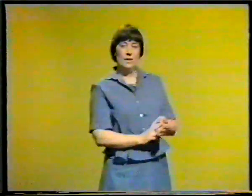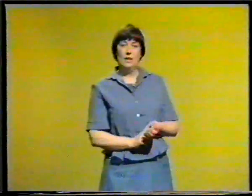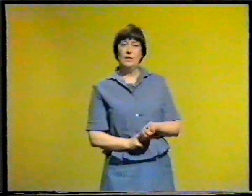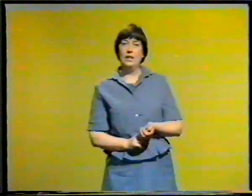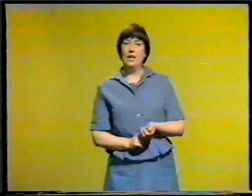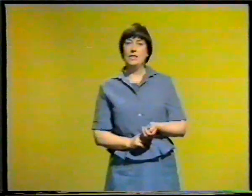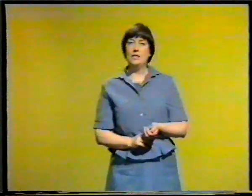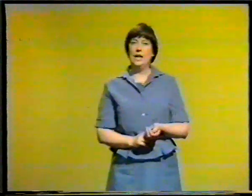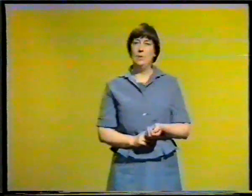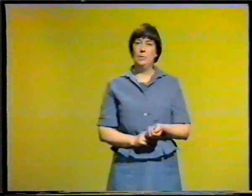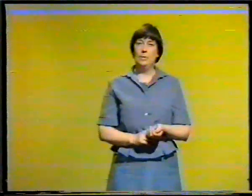Light and lamp.